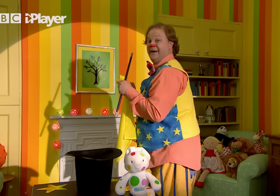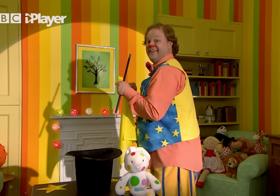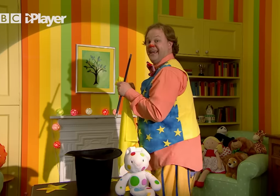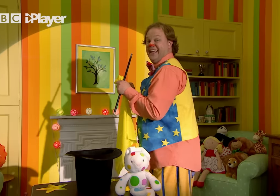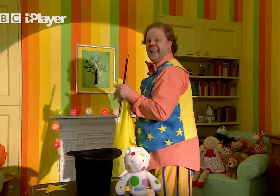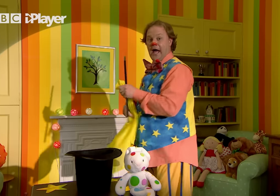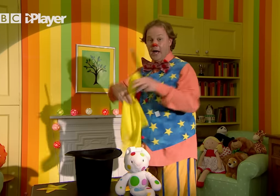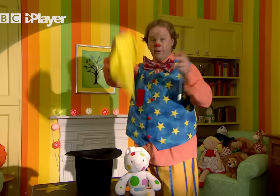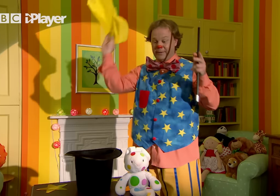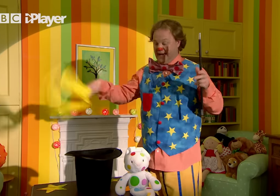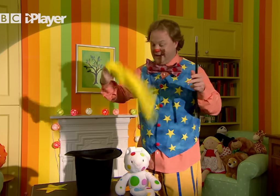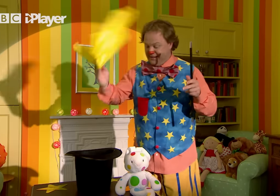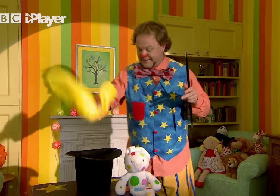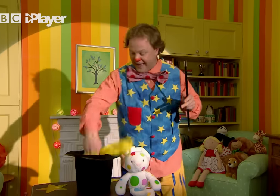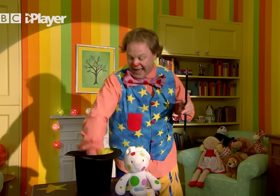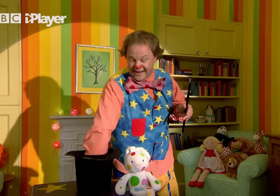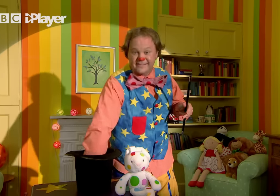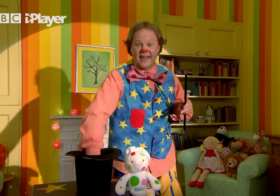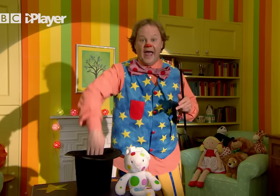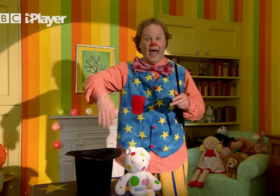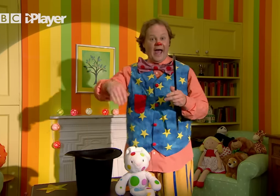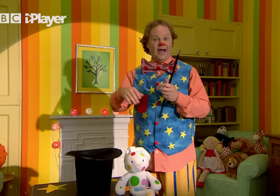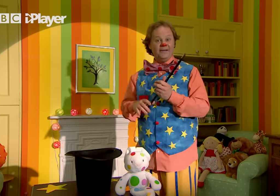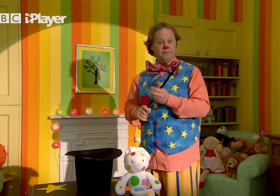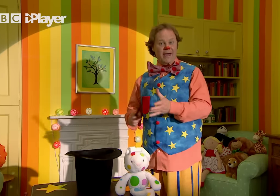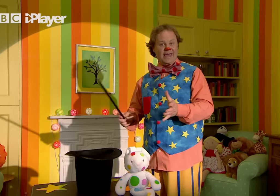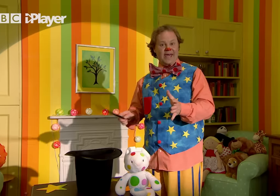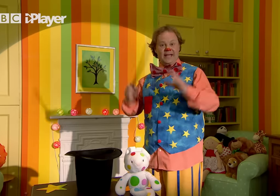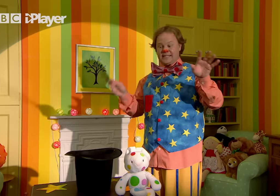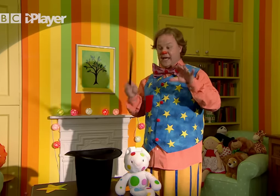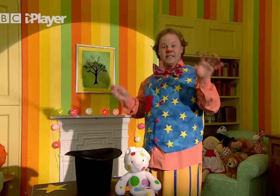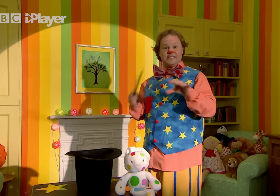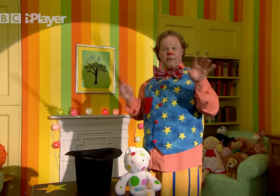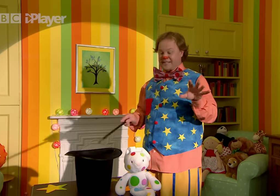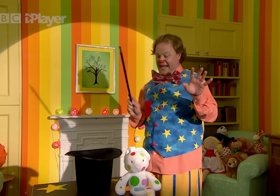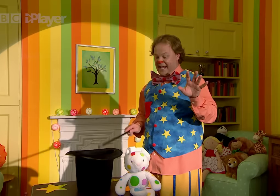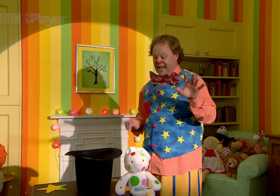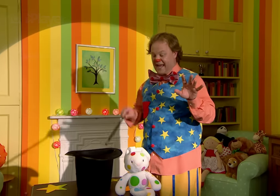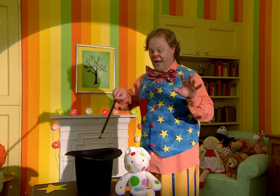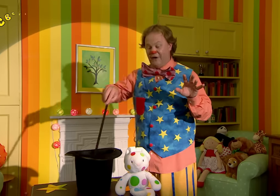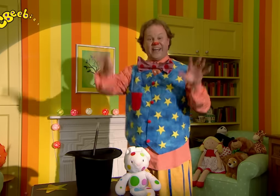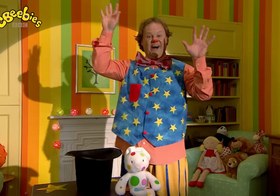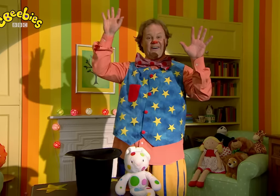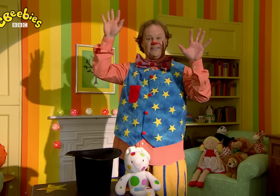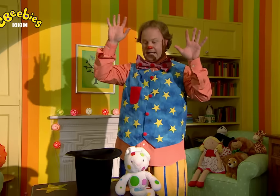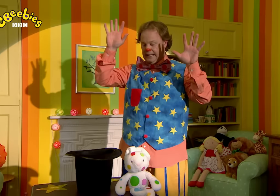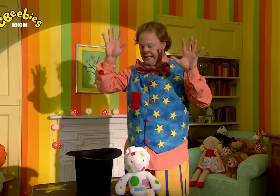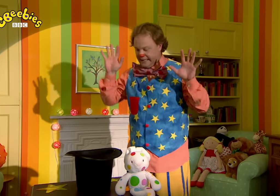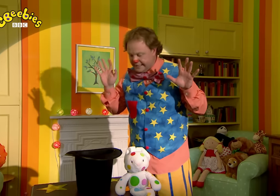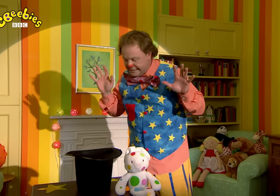body. Pop it into the hat and make it spotty! Off it goes!